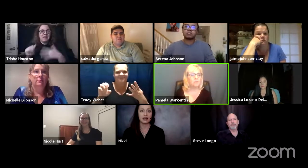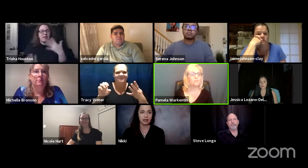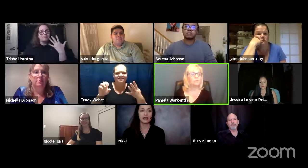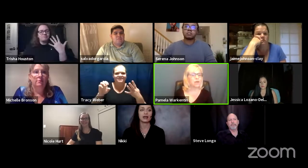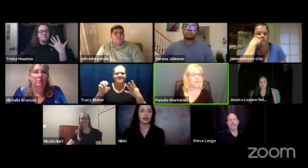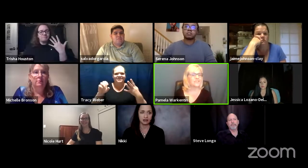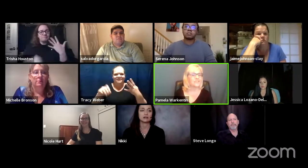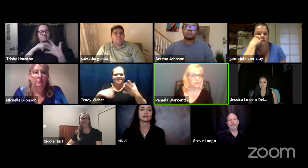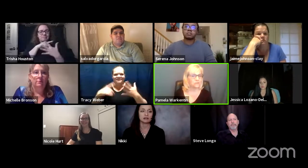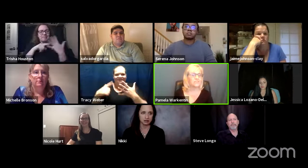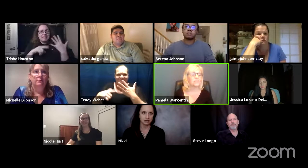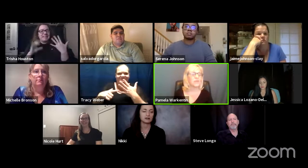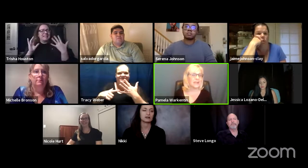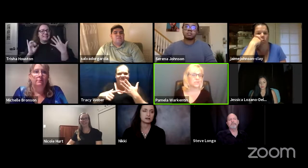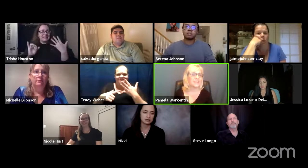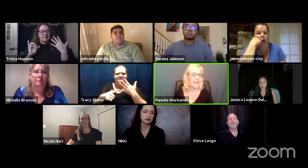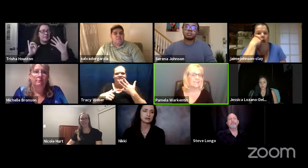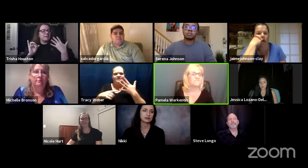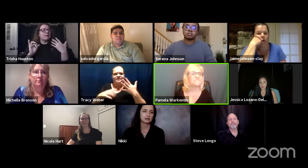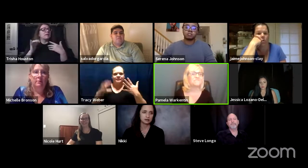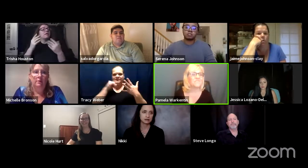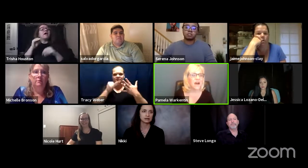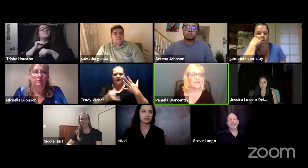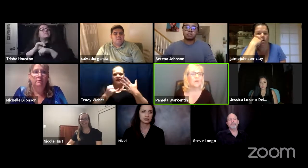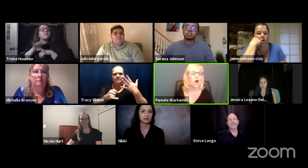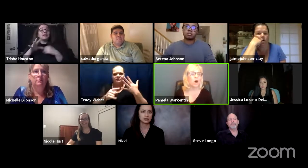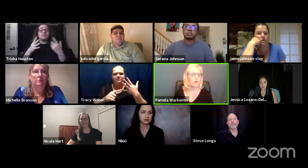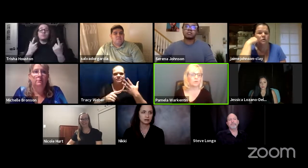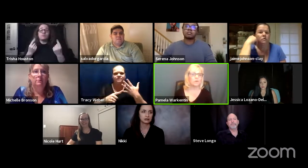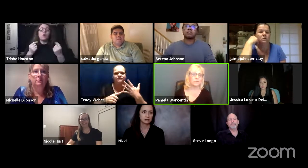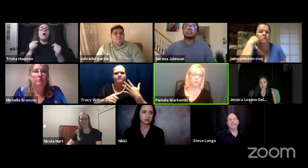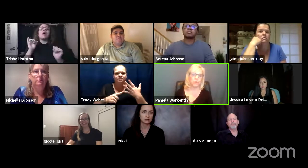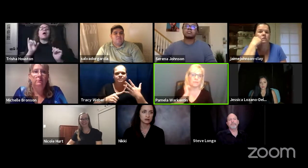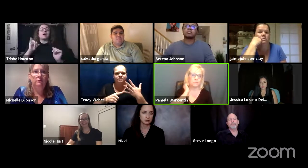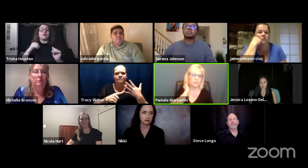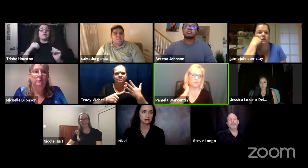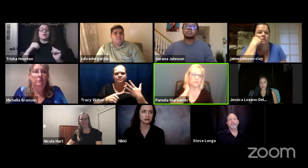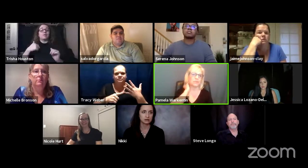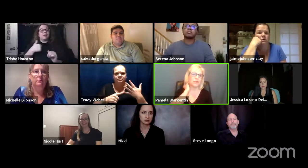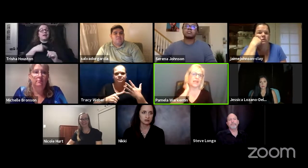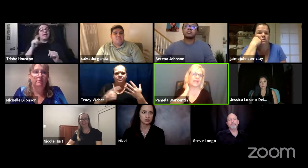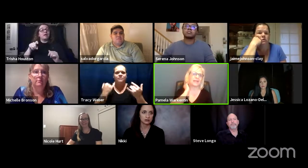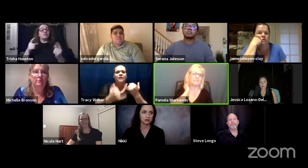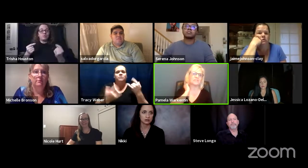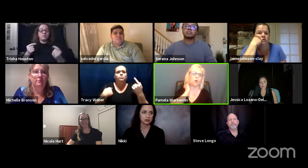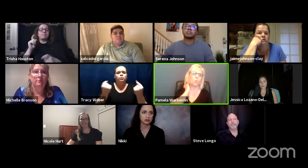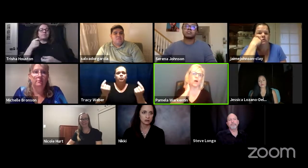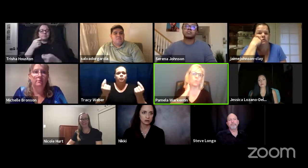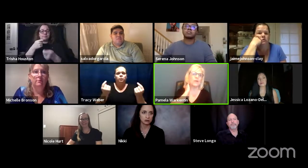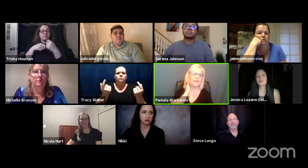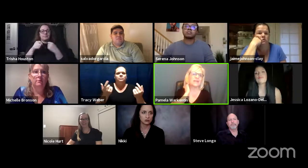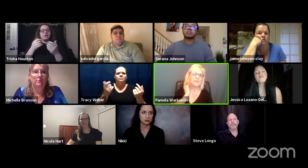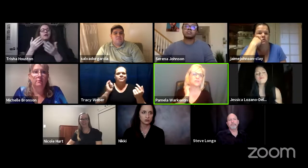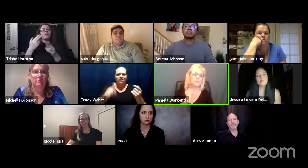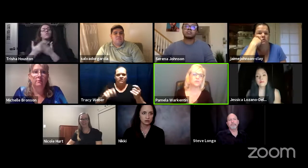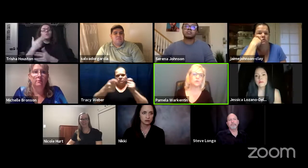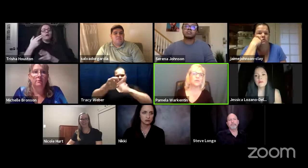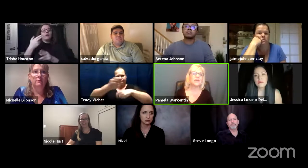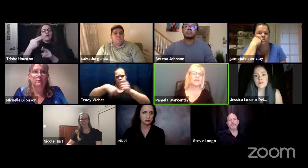Also Jonathan Silva. So we actually have 5 honorary board members. And so what we need to do